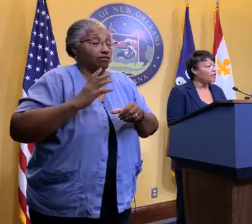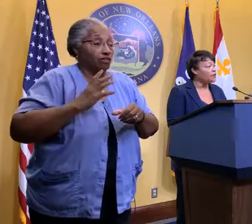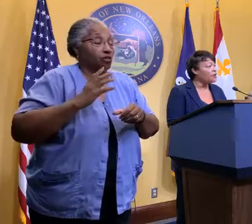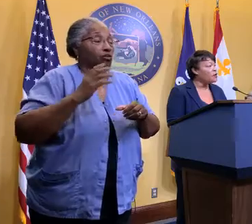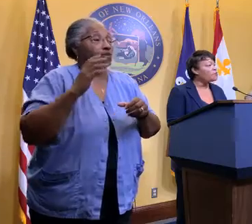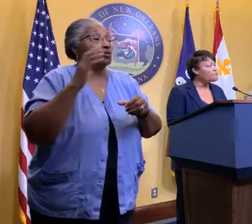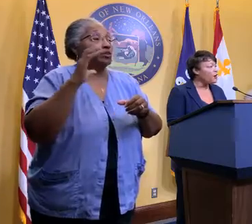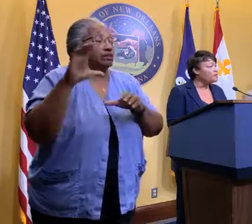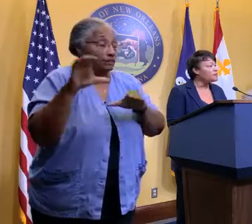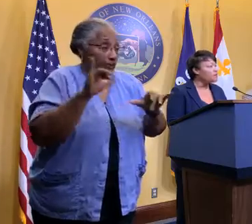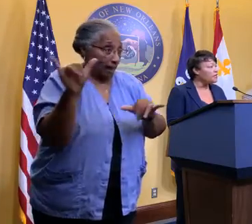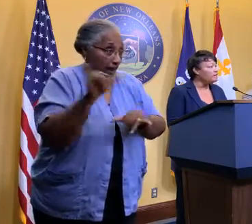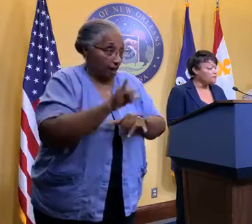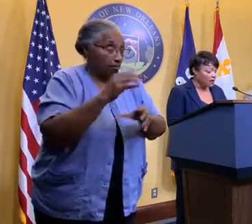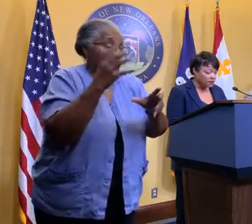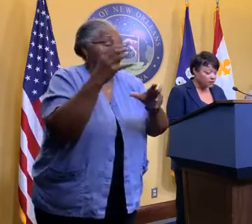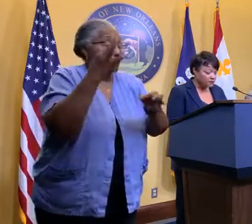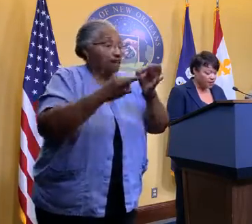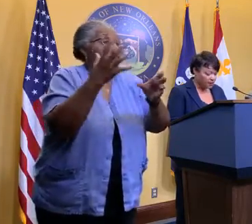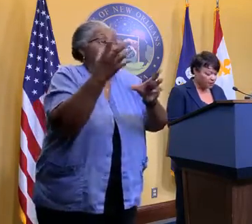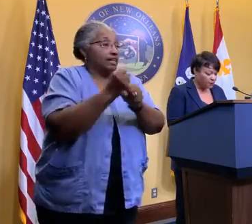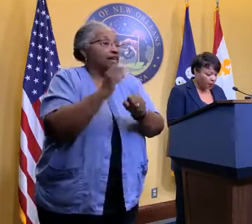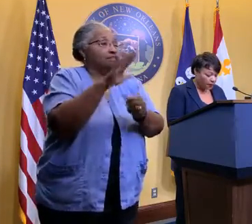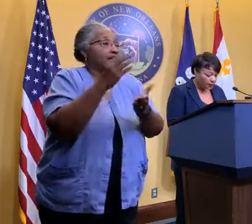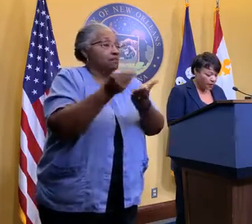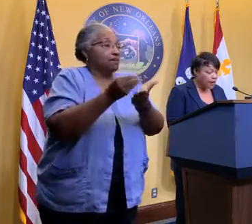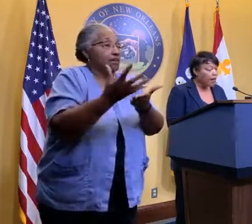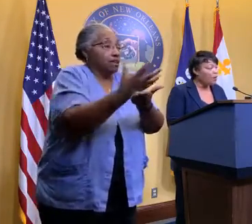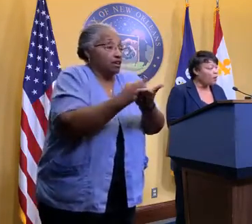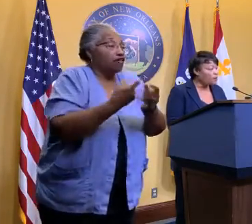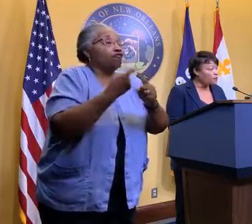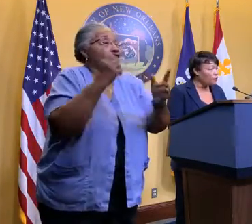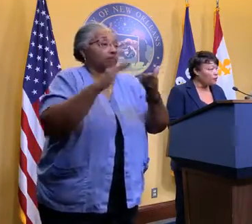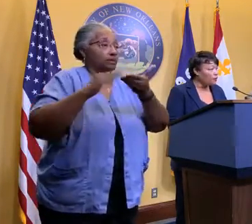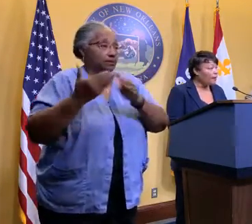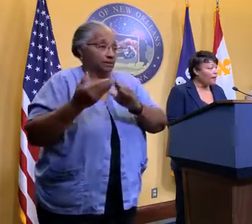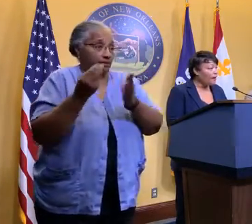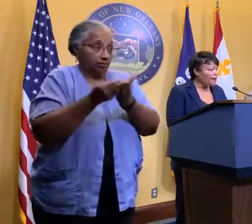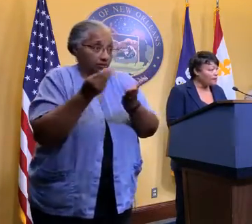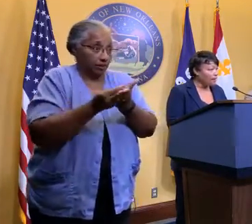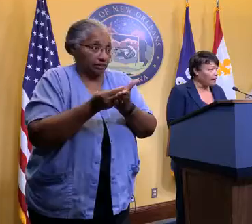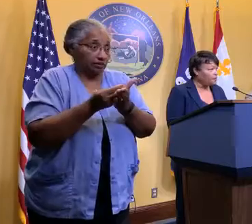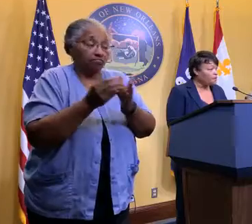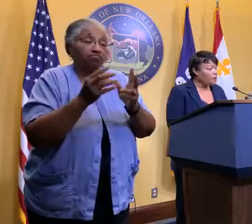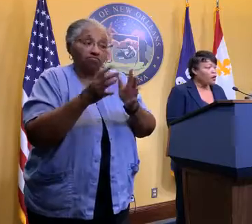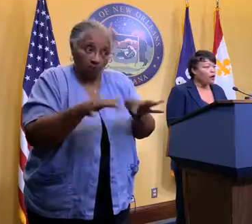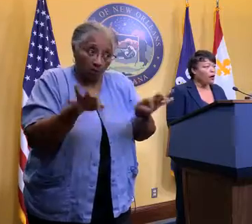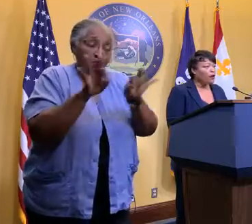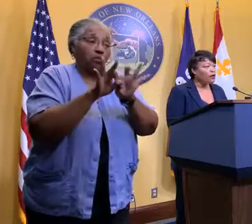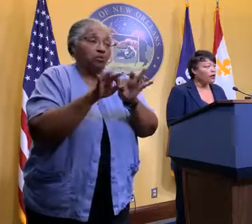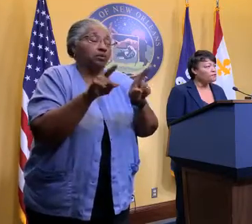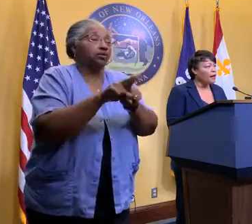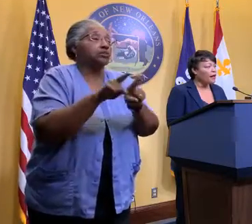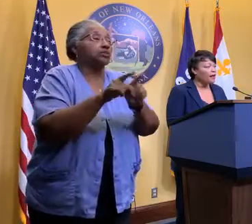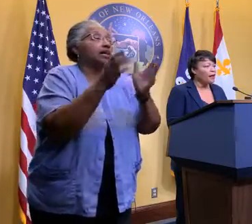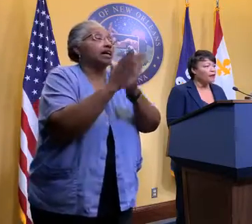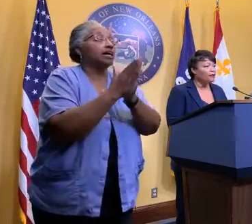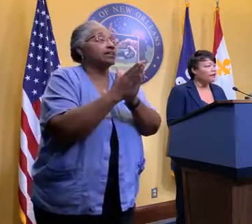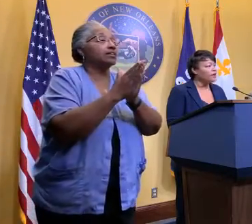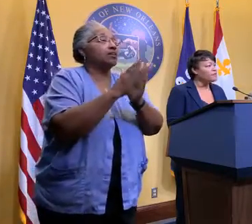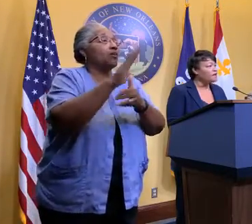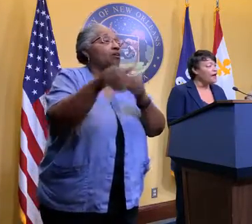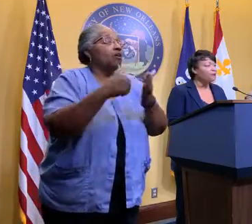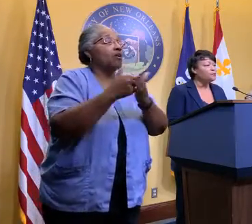receive their salary from city funds. Very important. And I'm also asking all of